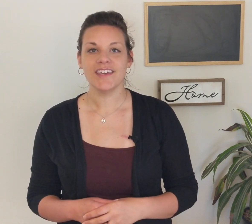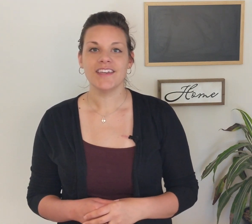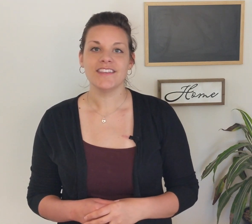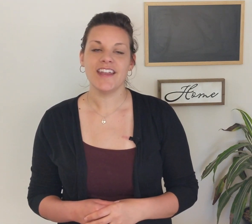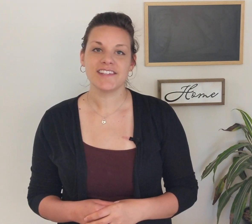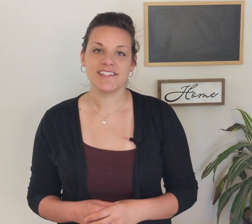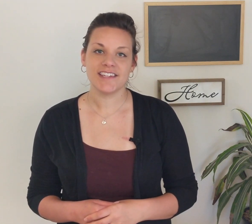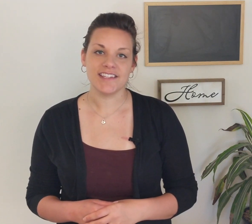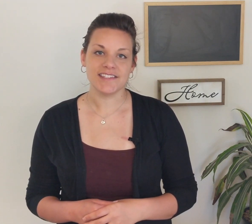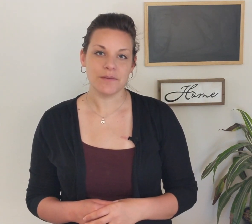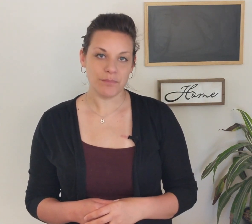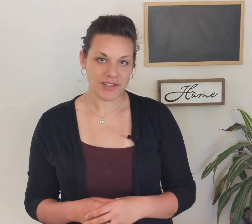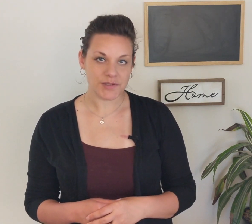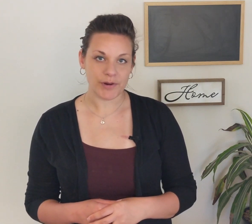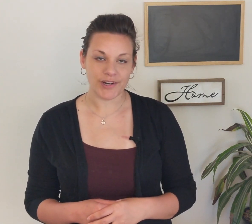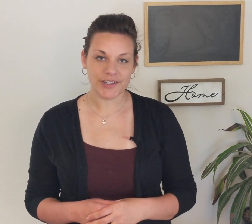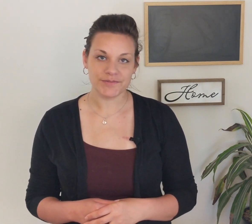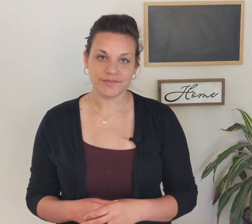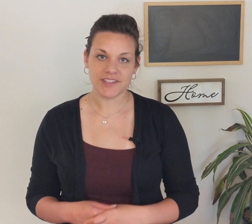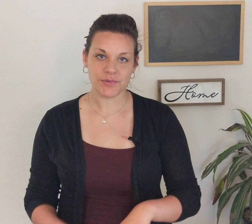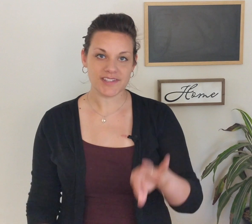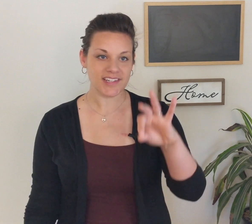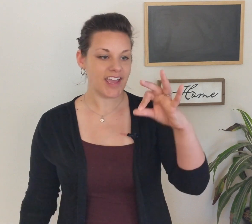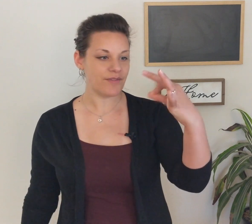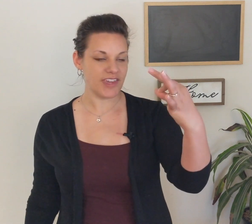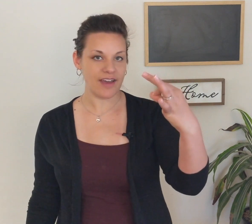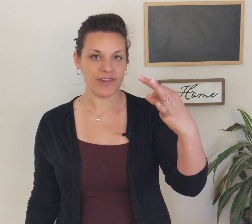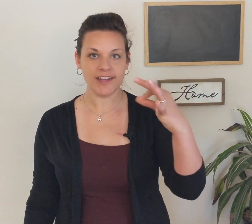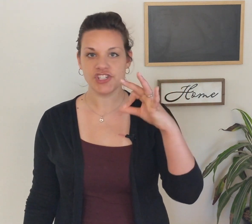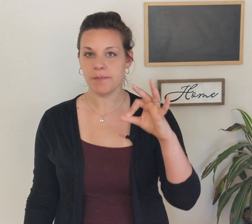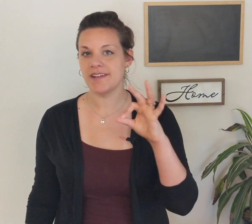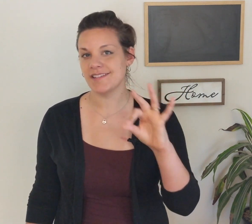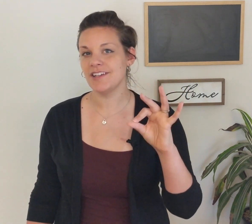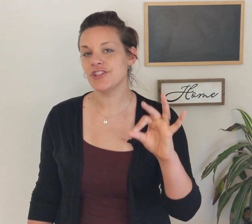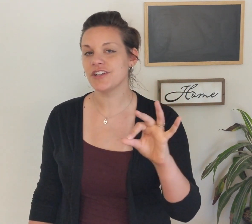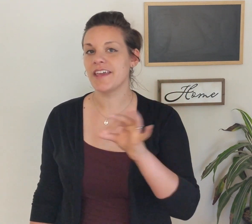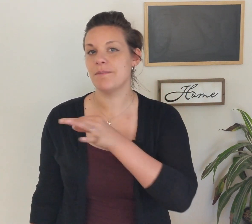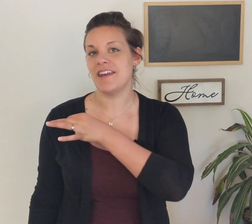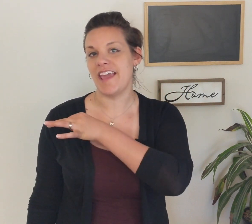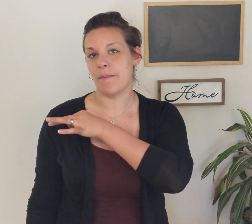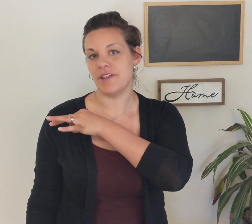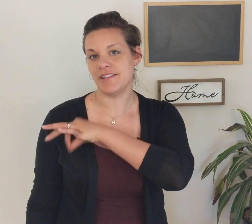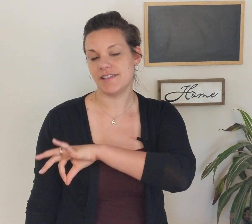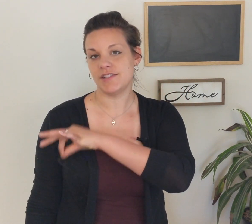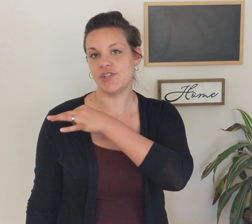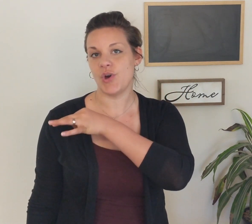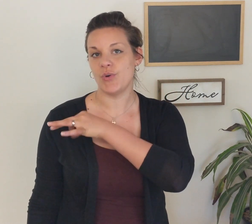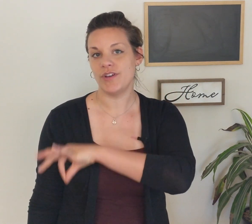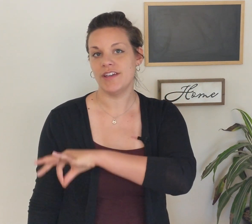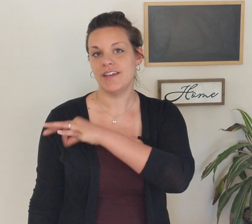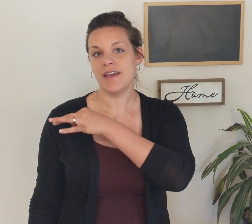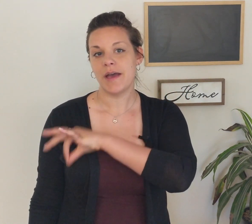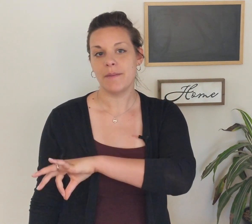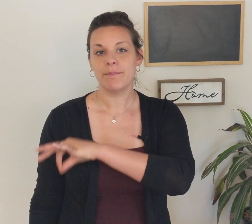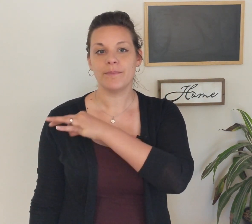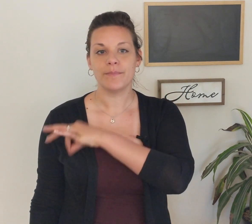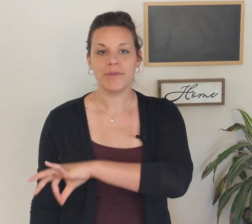The next is Pittsburgh. This one is gonna have the F hand shape and it's gonna look like Minneapolis. So